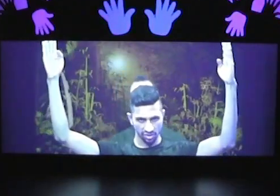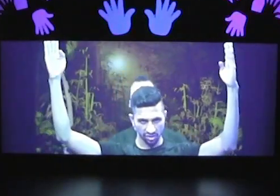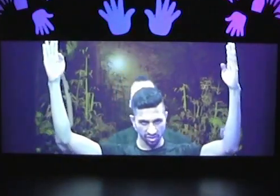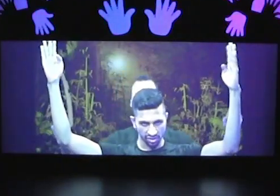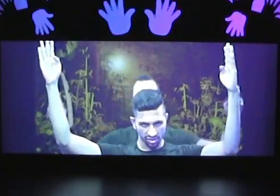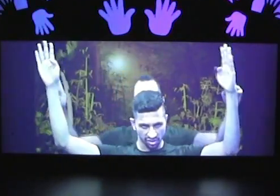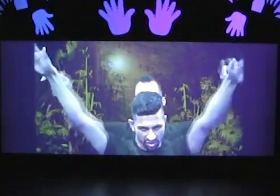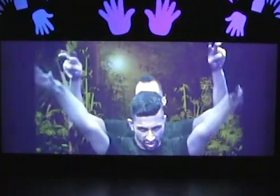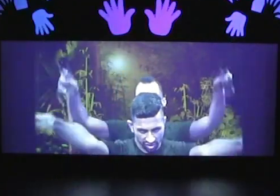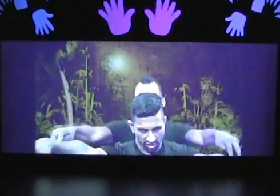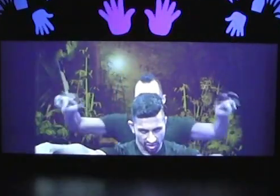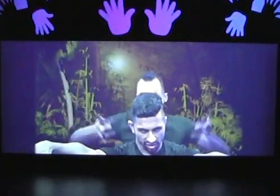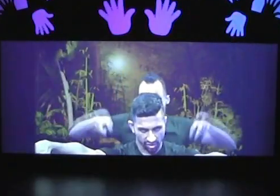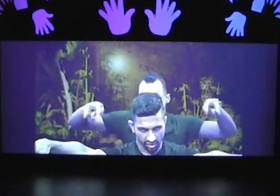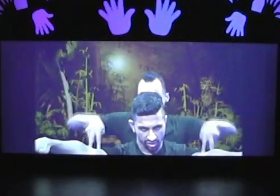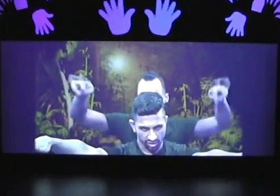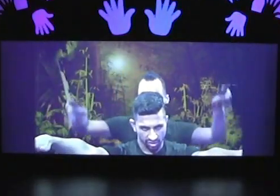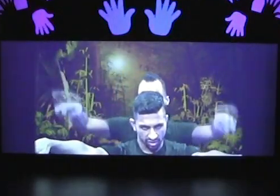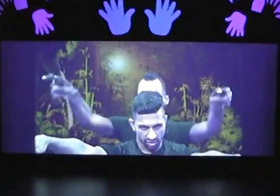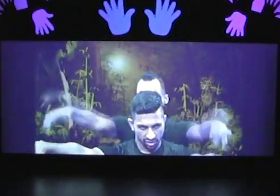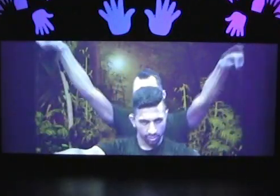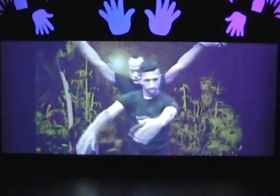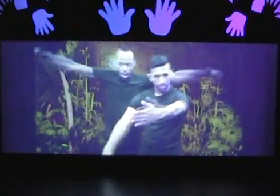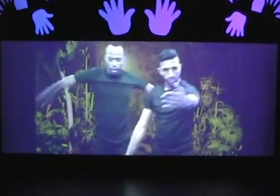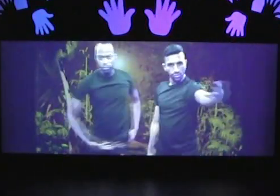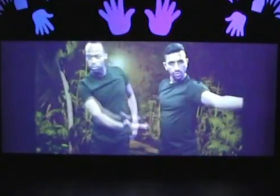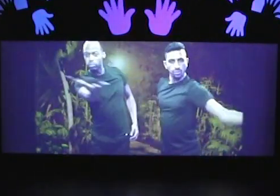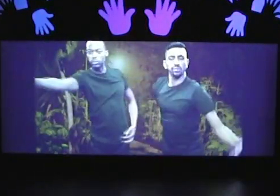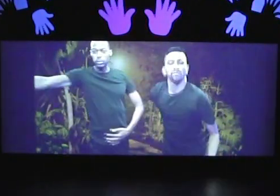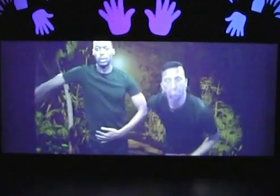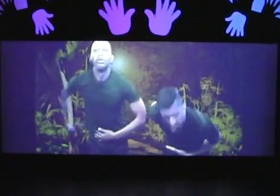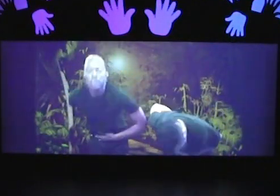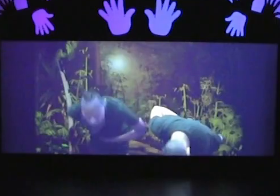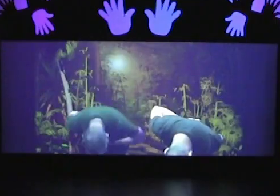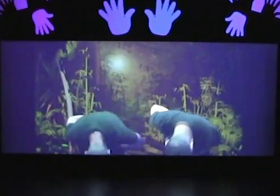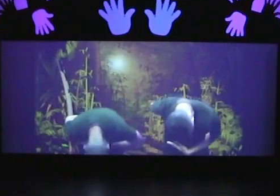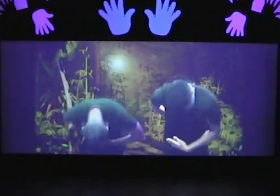were the borogoves, and the momy raths outgrave.